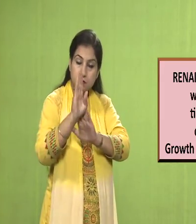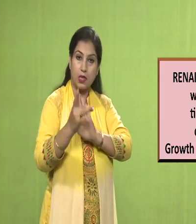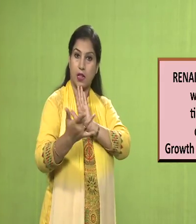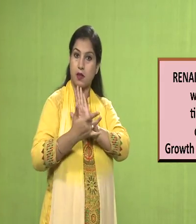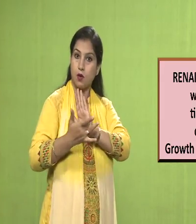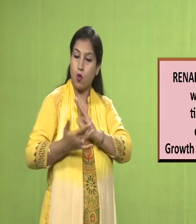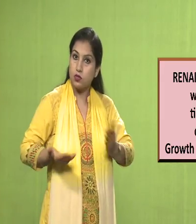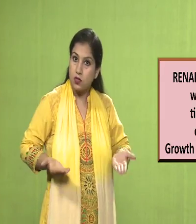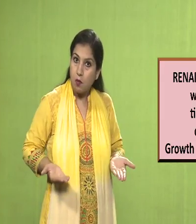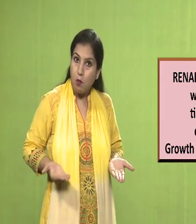technology.